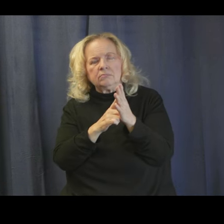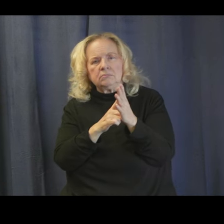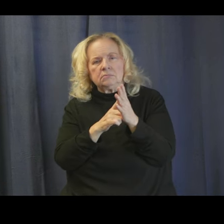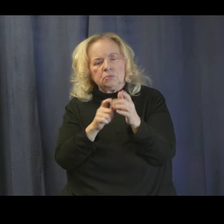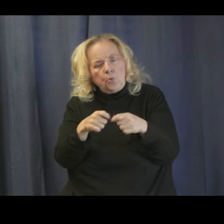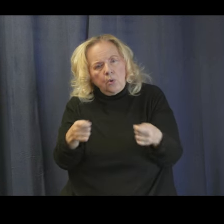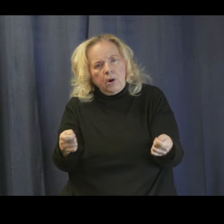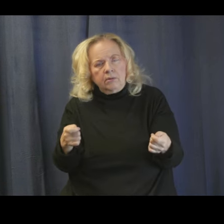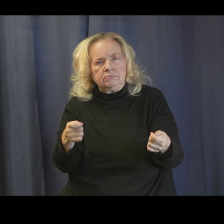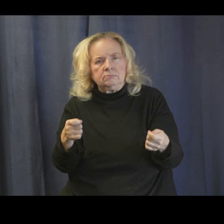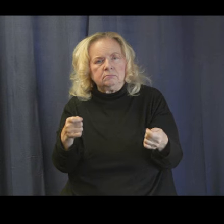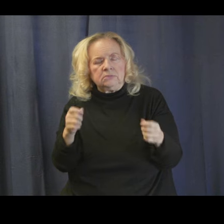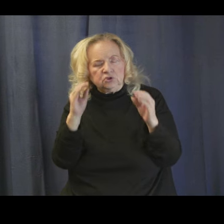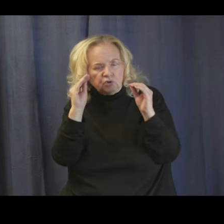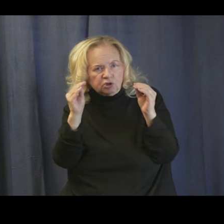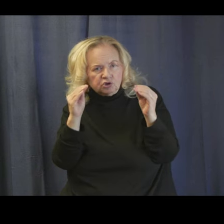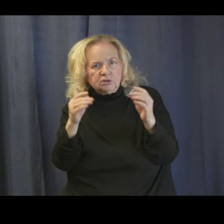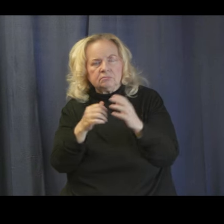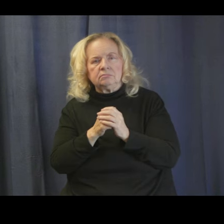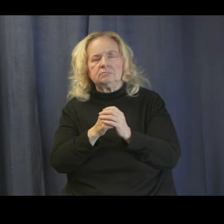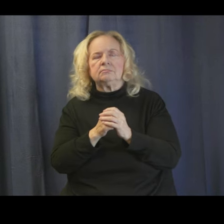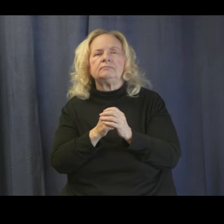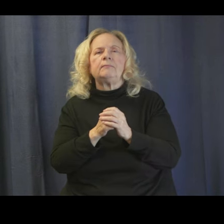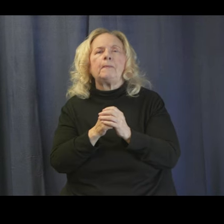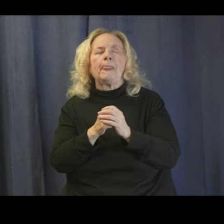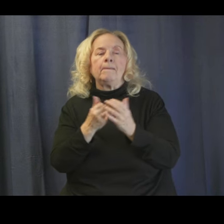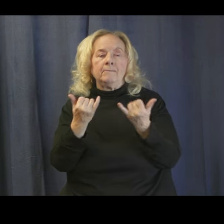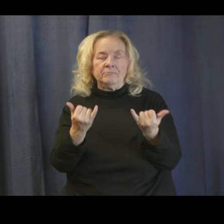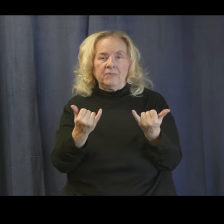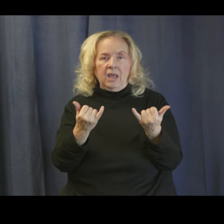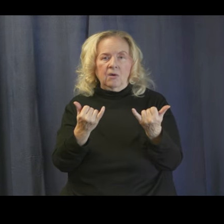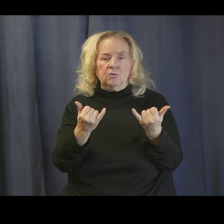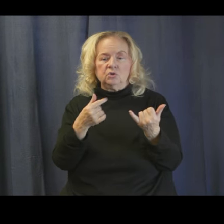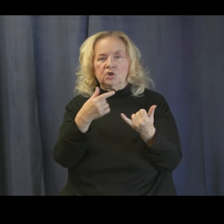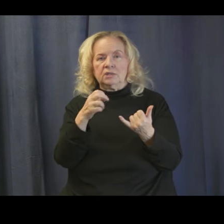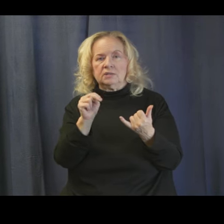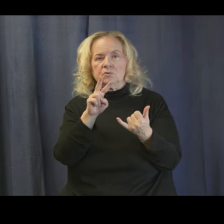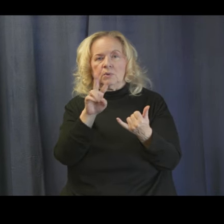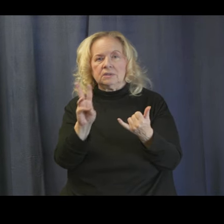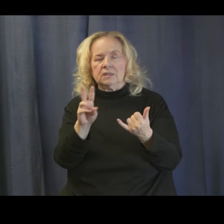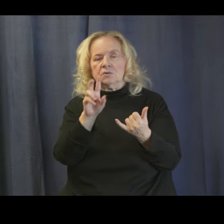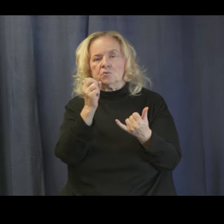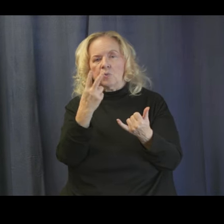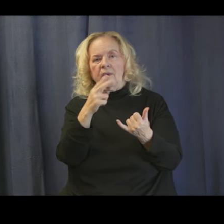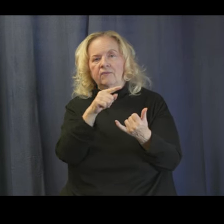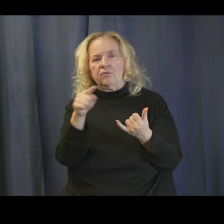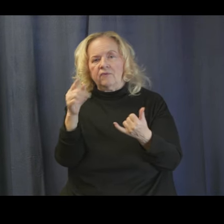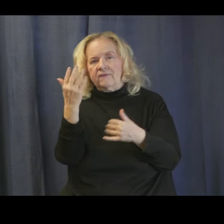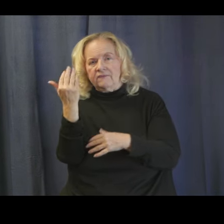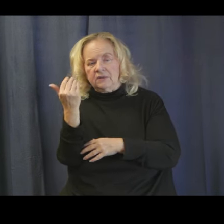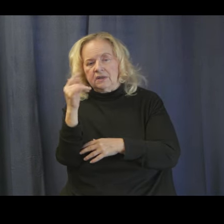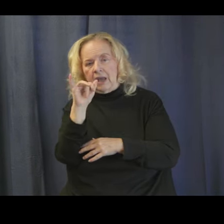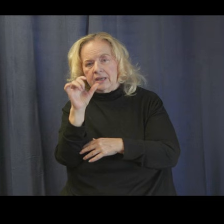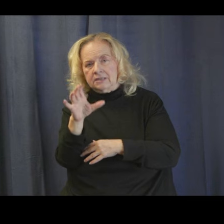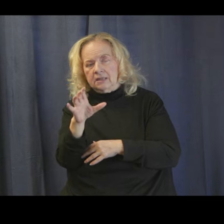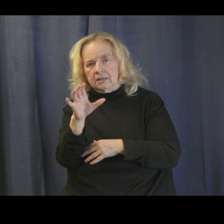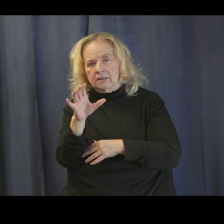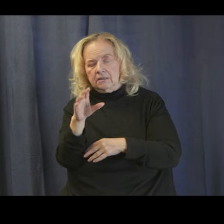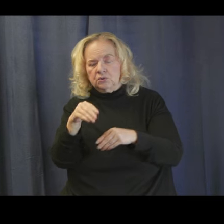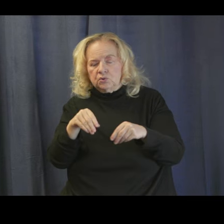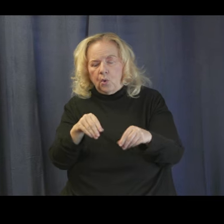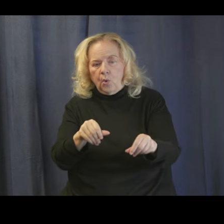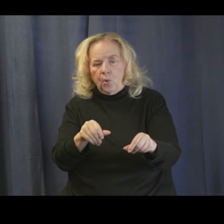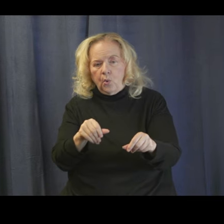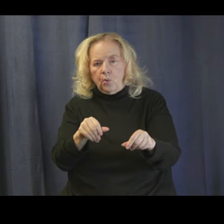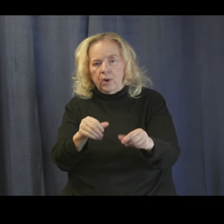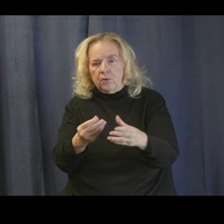Torah. Okay, so now let's look at Genesis 26, 12 through 15. Isaac sows